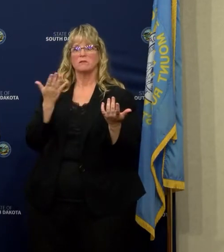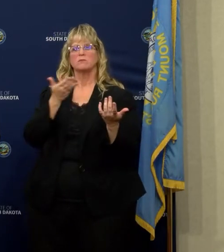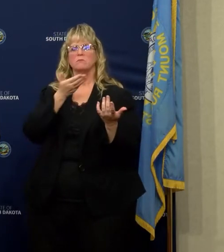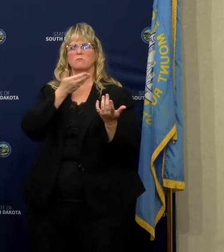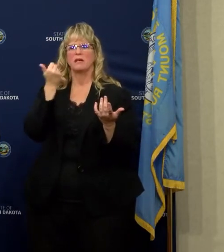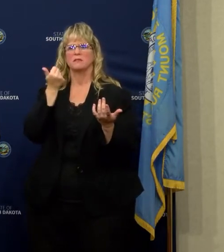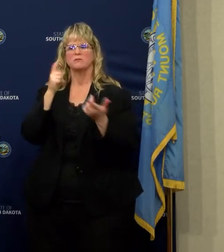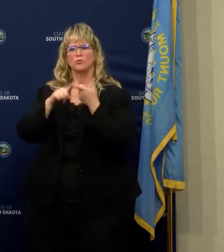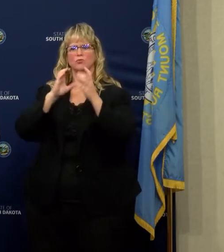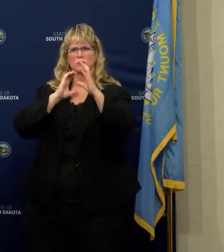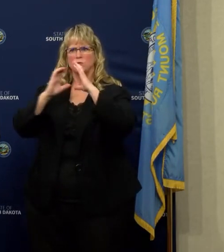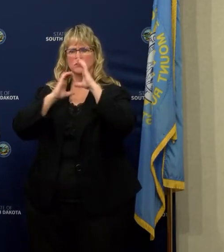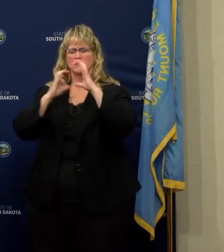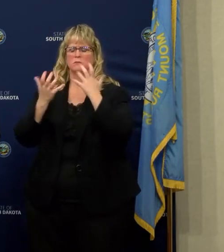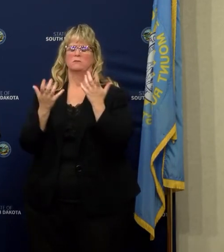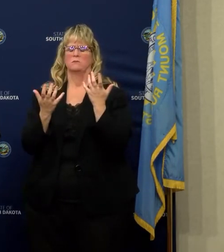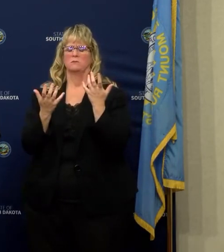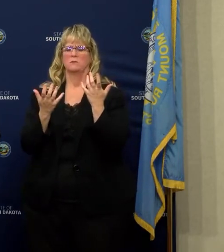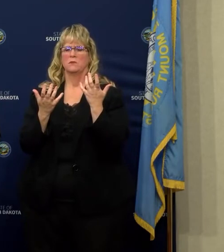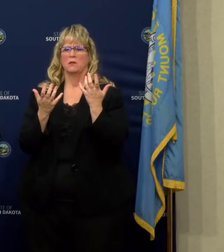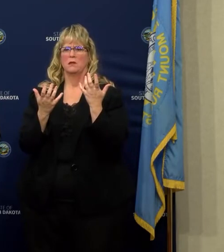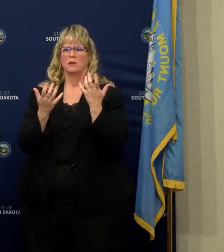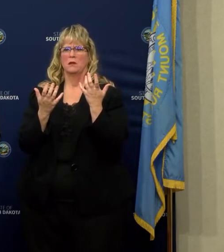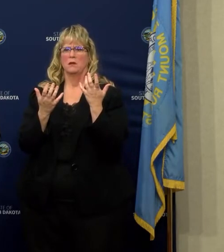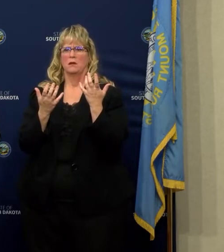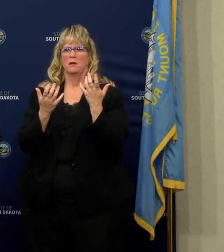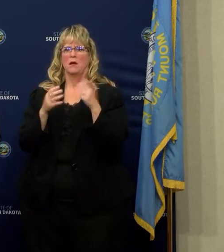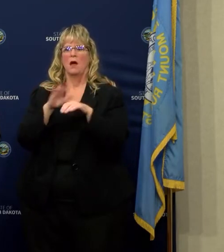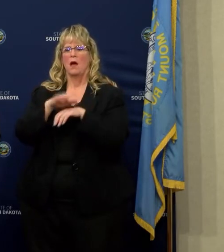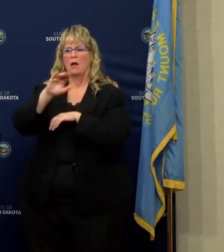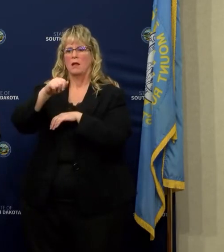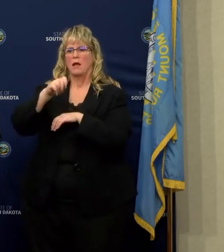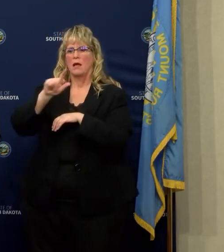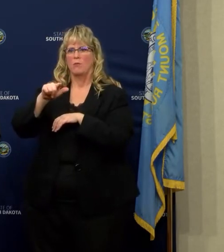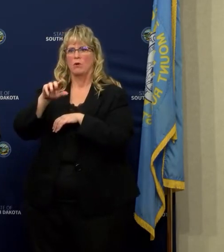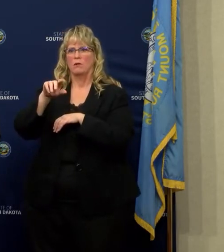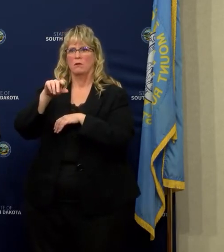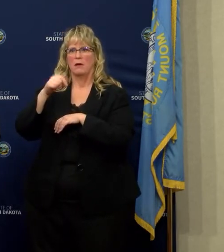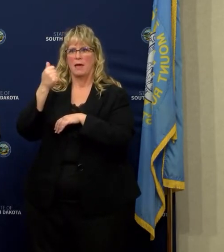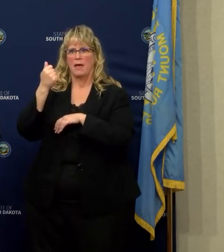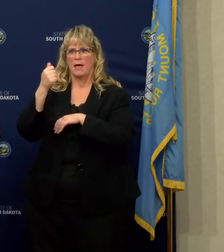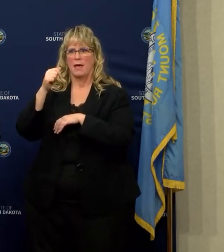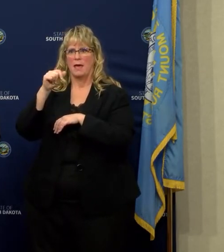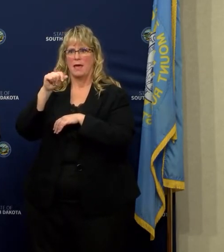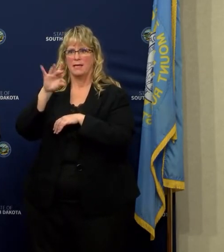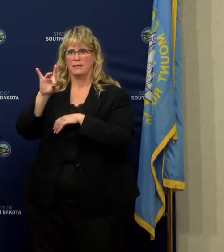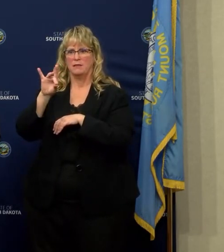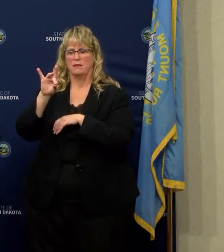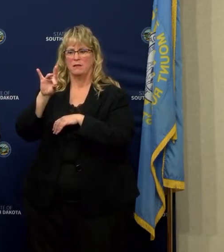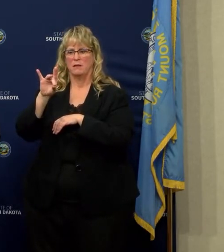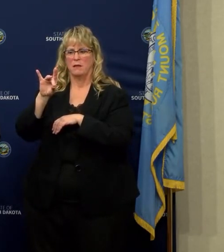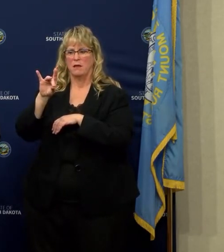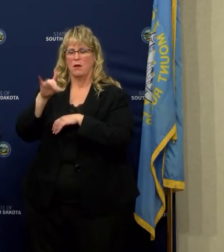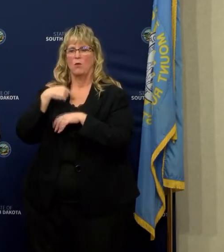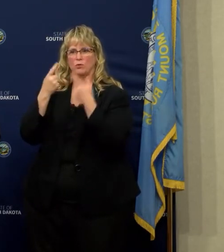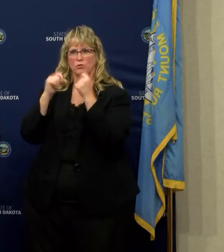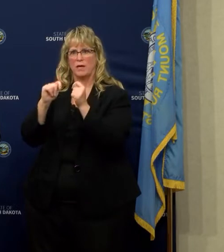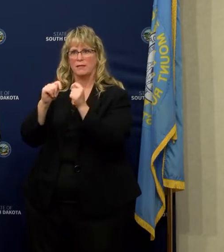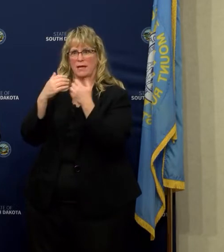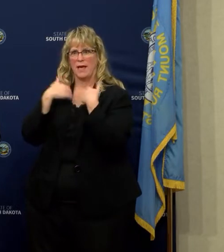best to communicate. On April 18th, I had shared with the chairman we were going to try to coordinate a call with